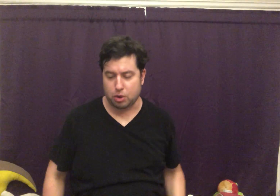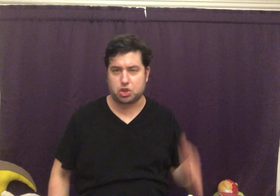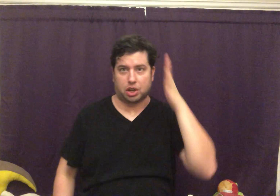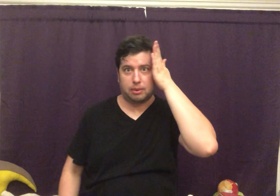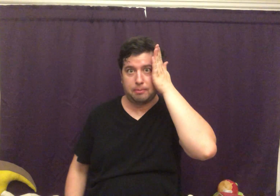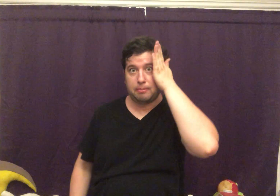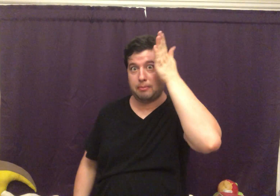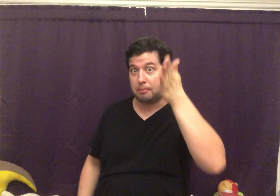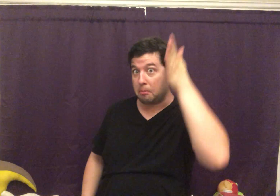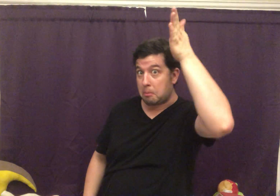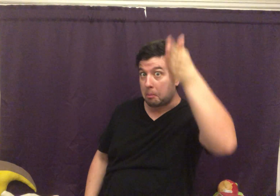Future.